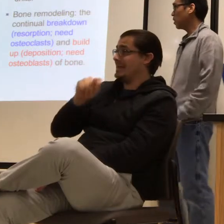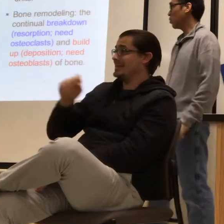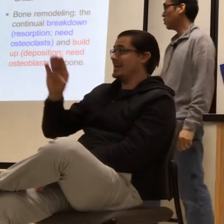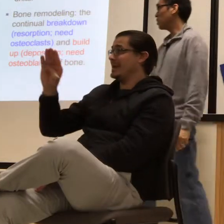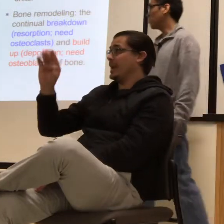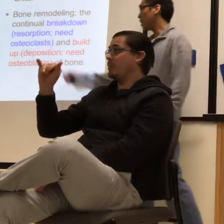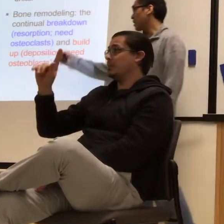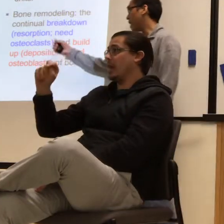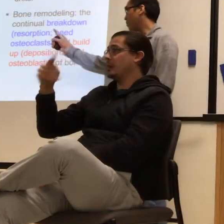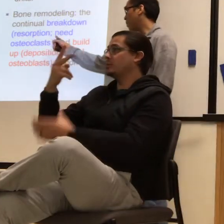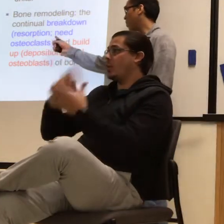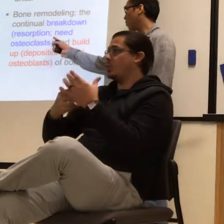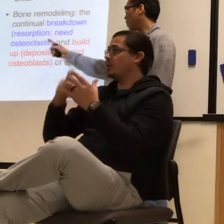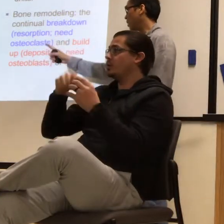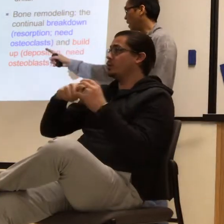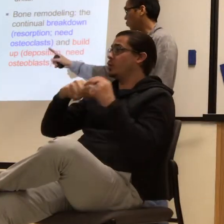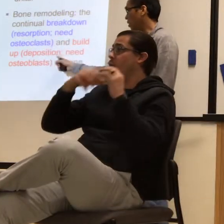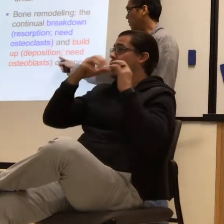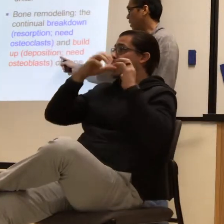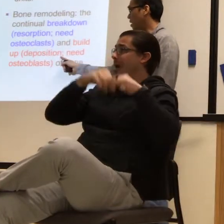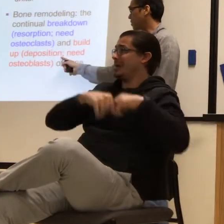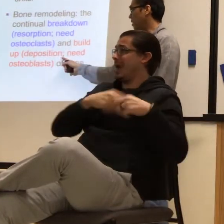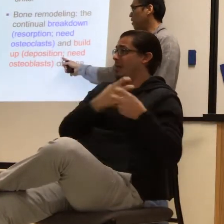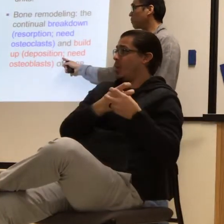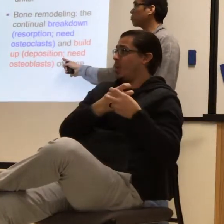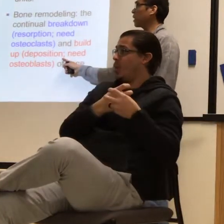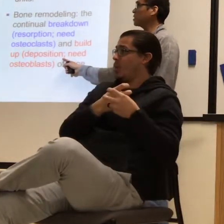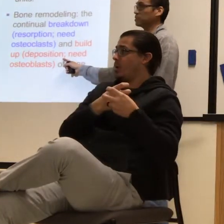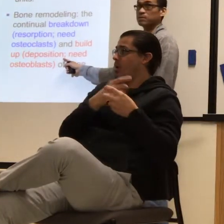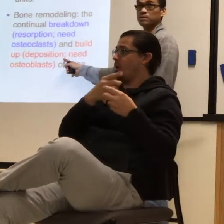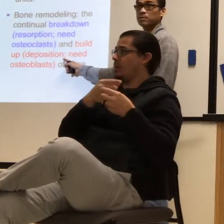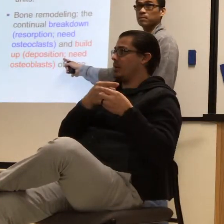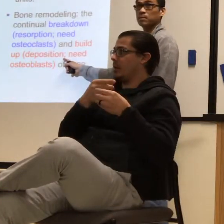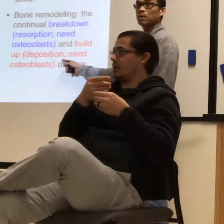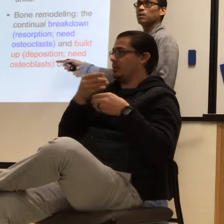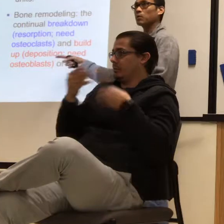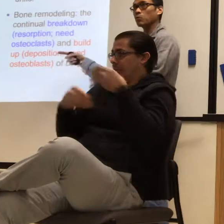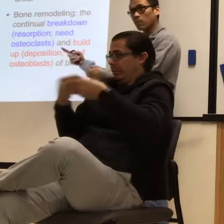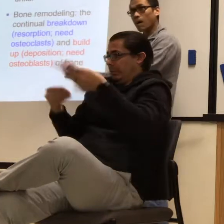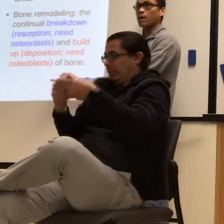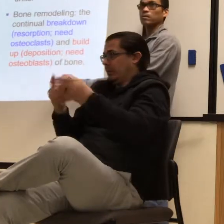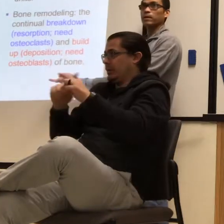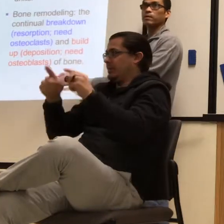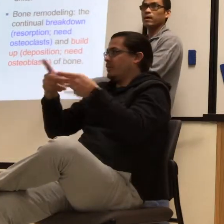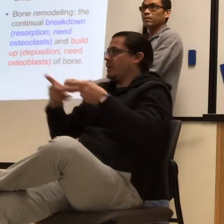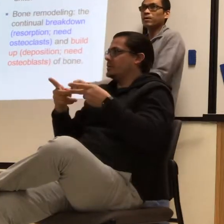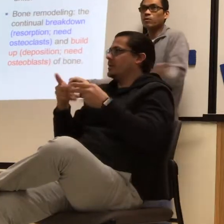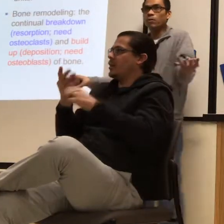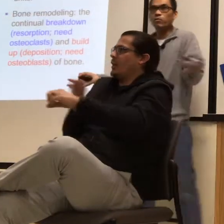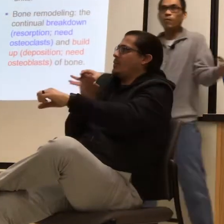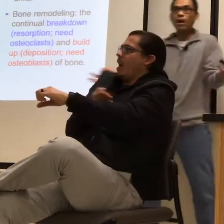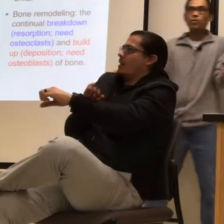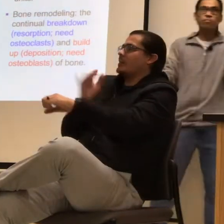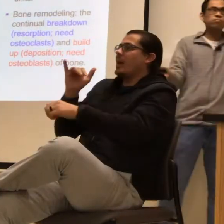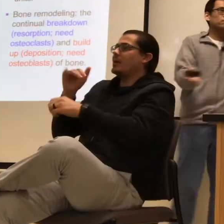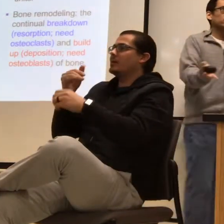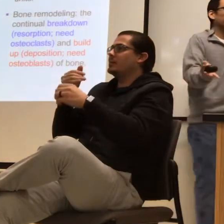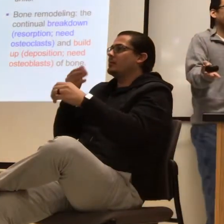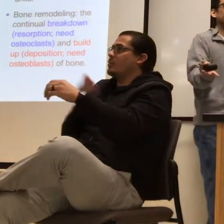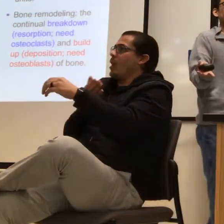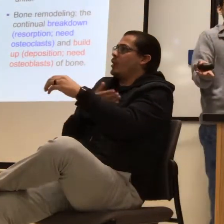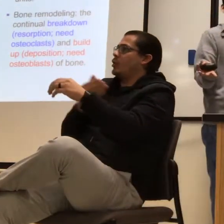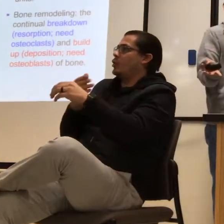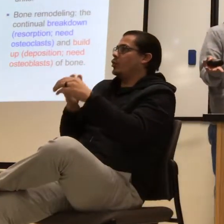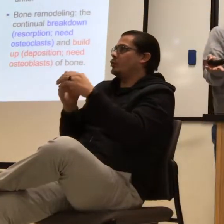osteoblast. You need to break down bone and redeposit it in different places. You're remodeling. Like, you know, when you remodel